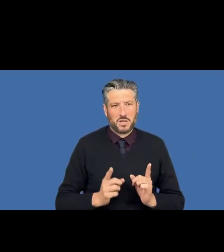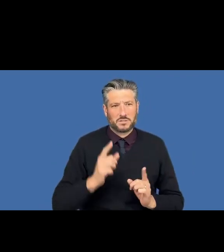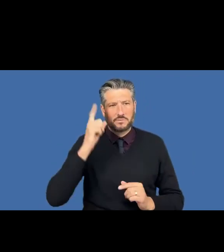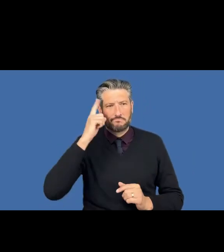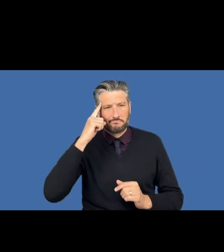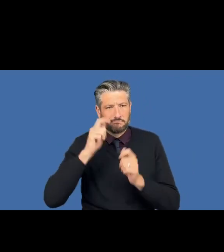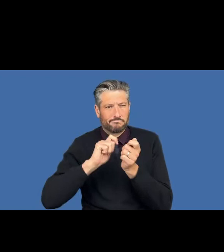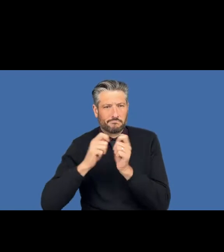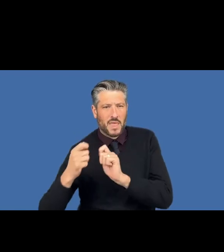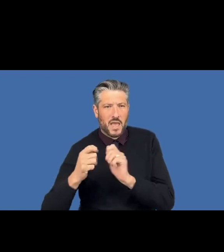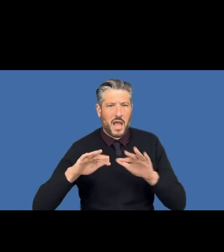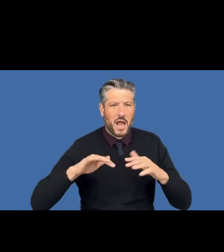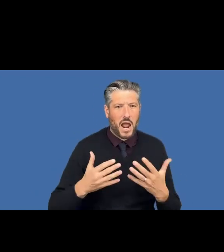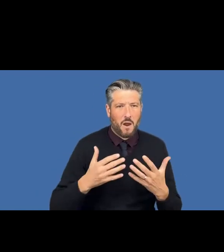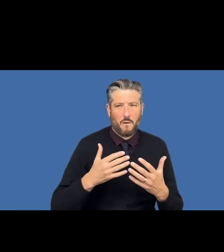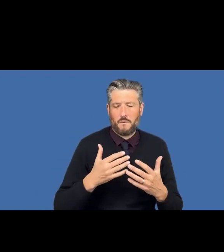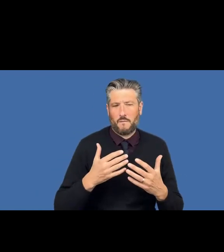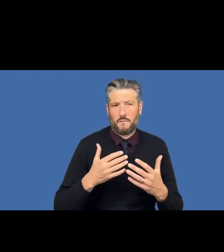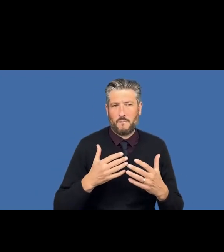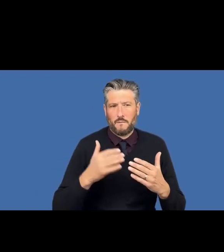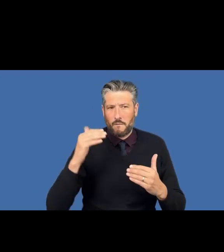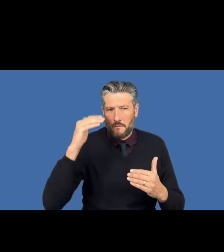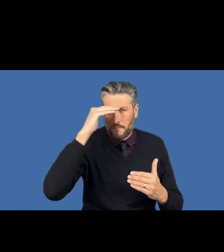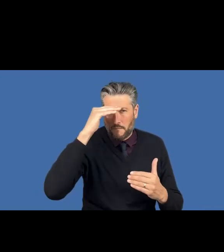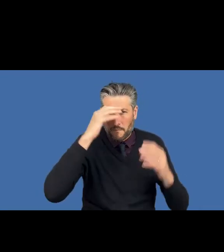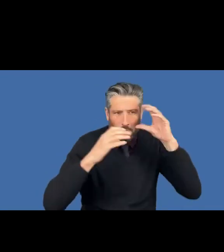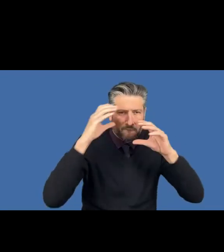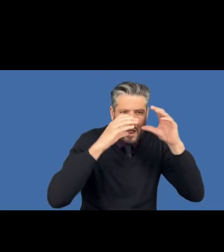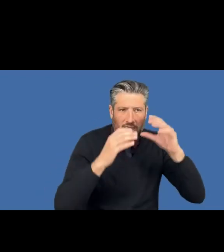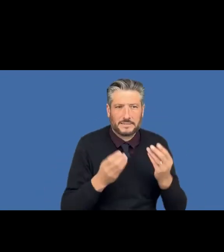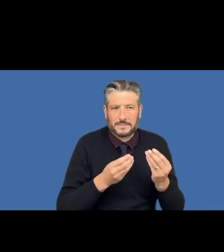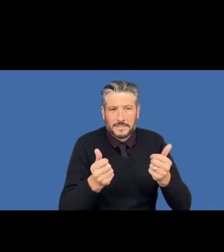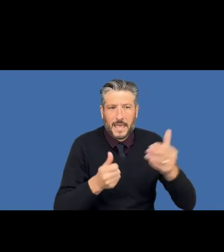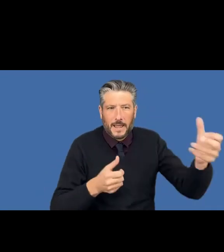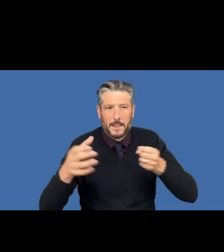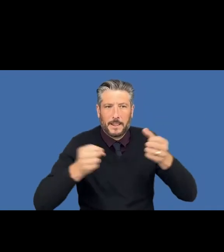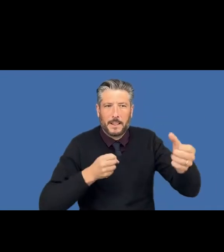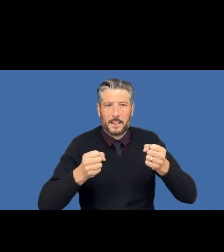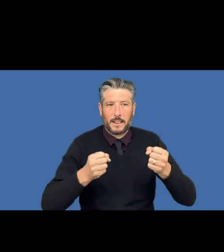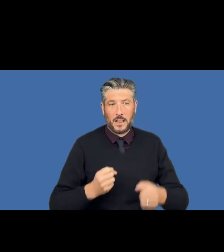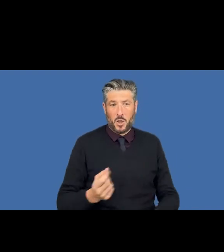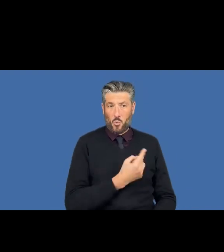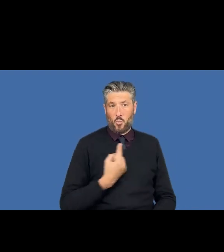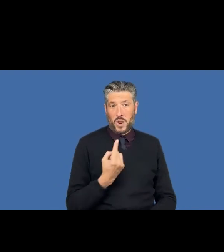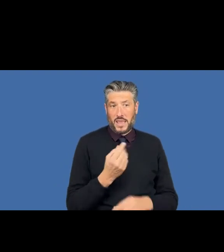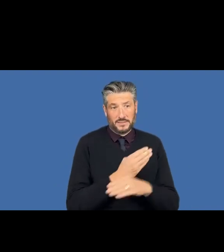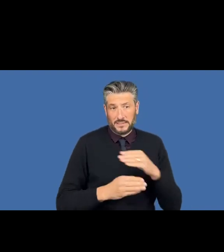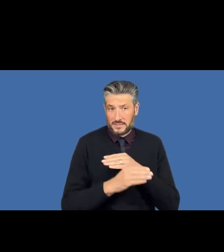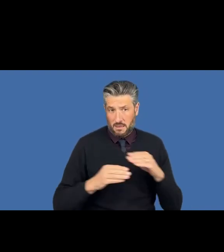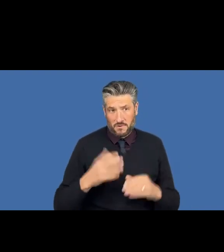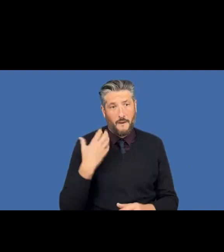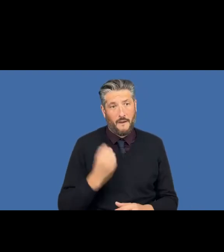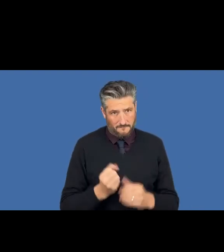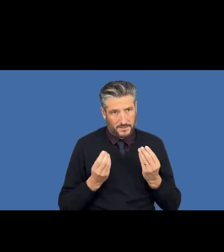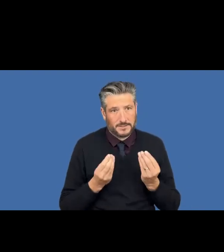and that we are the hidden talent pool for powering business for the next generation. So I want to